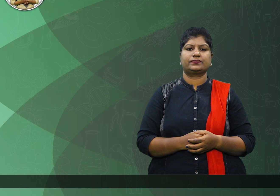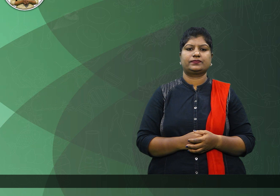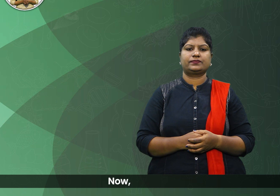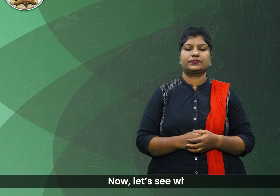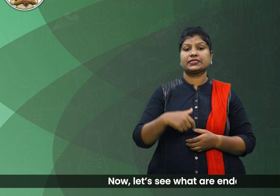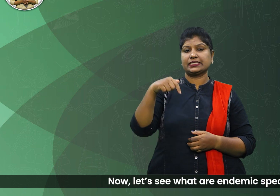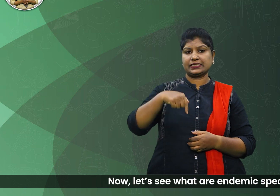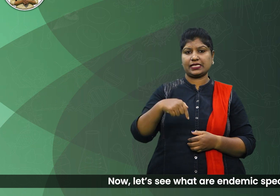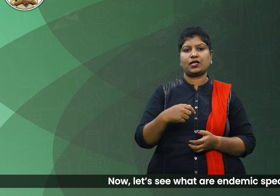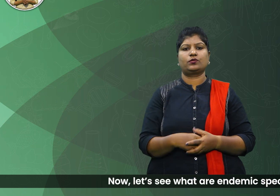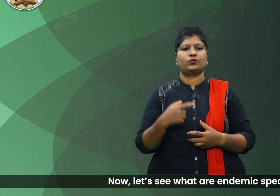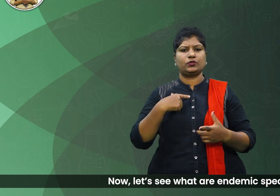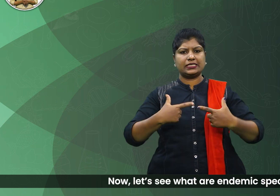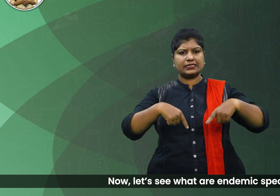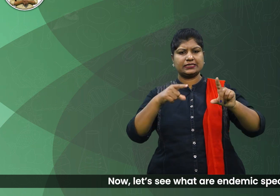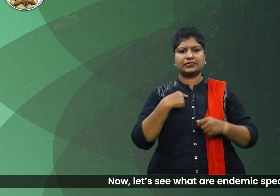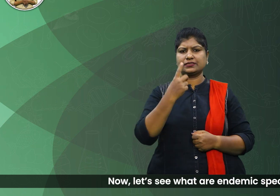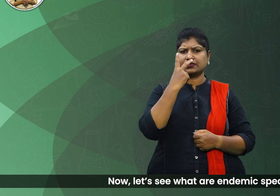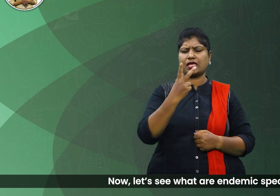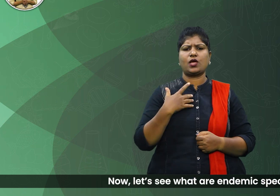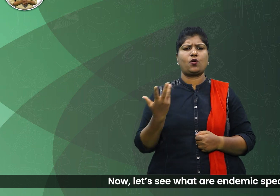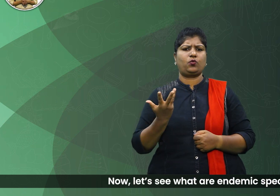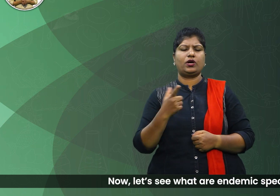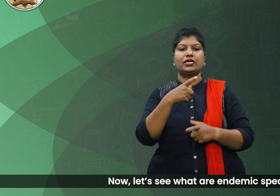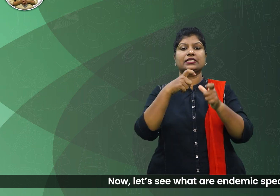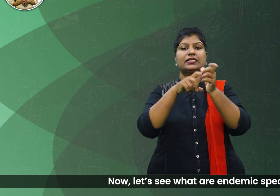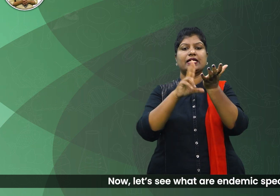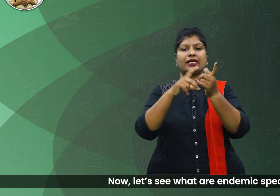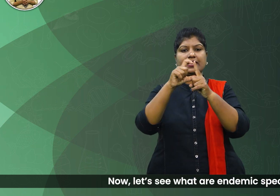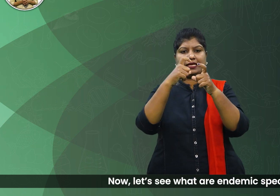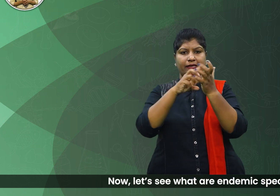Now, let's see what are endemic species.